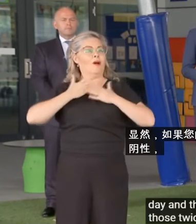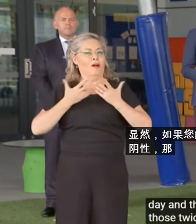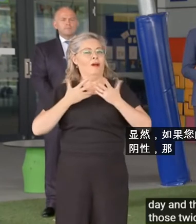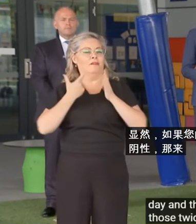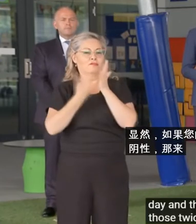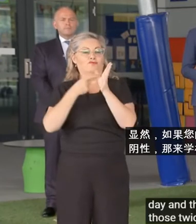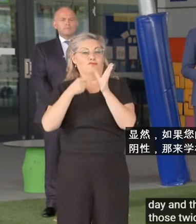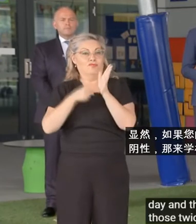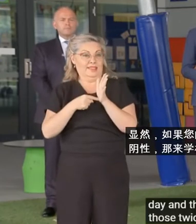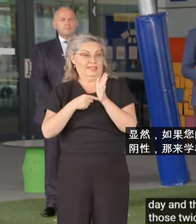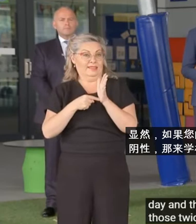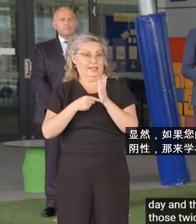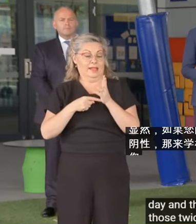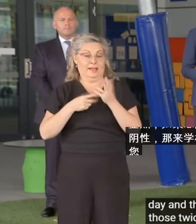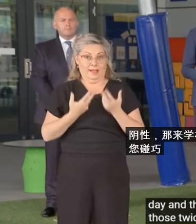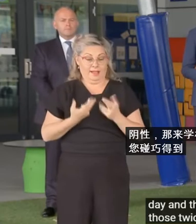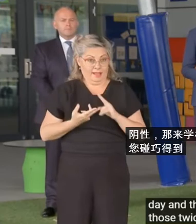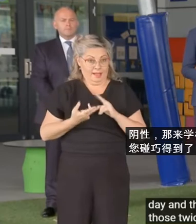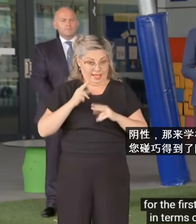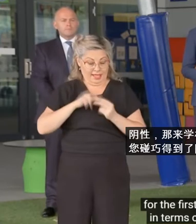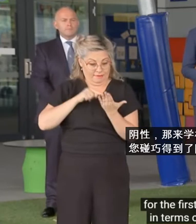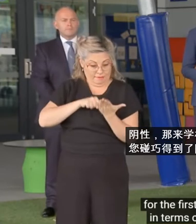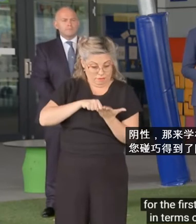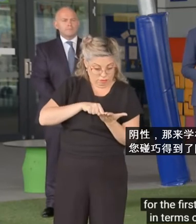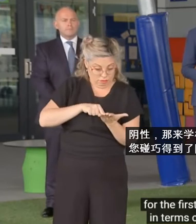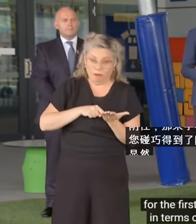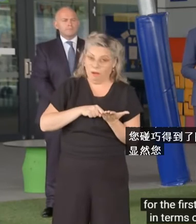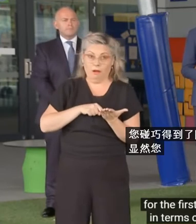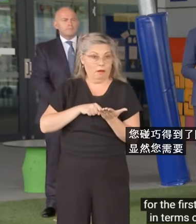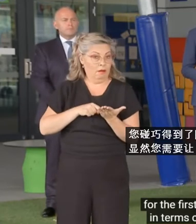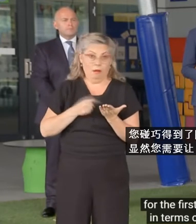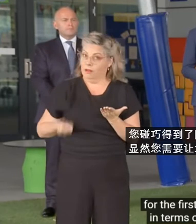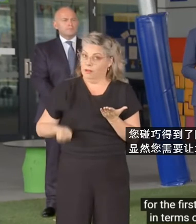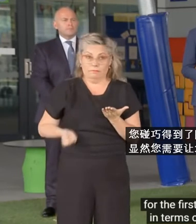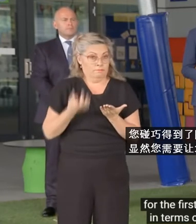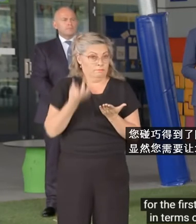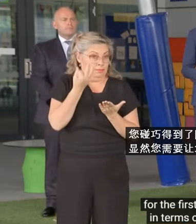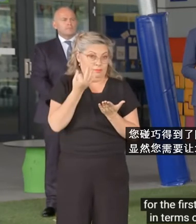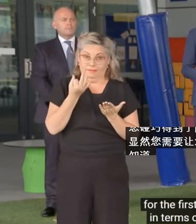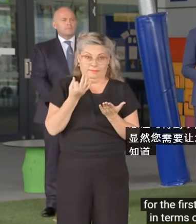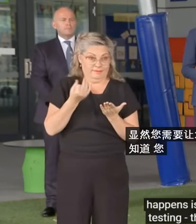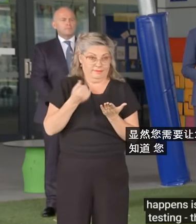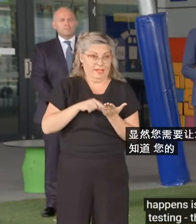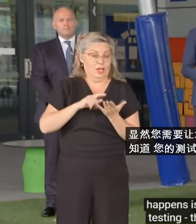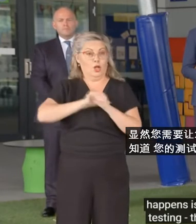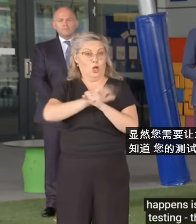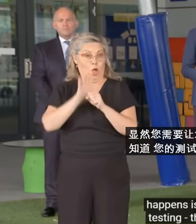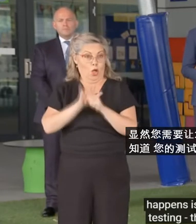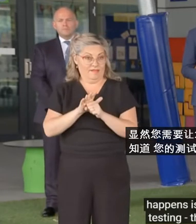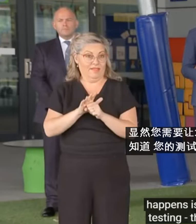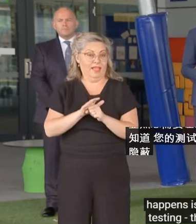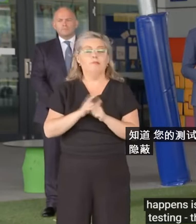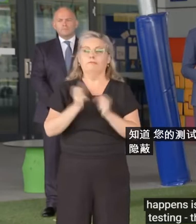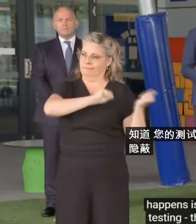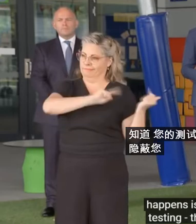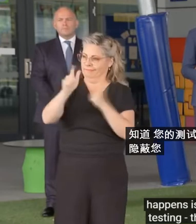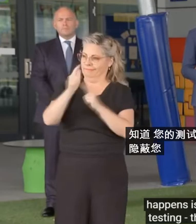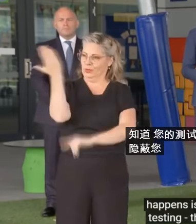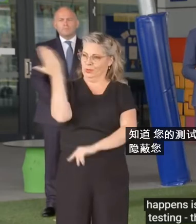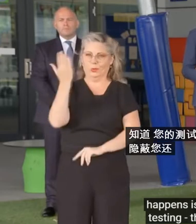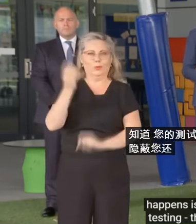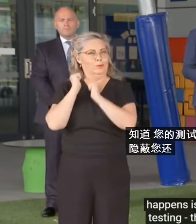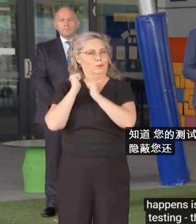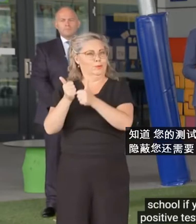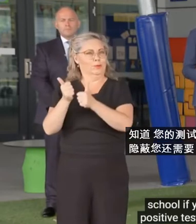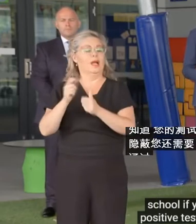testing negative, that's great, come to school. If you happen to get a positive test, obviously you need to let your principal know that you've tested positive to COVID.